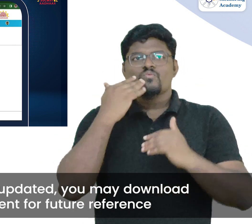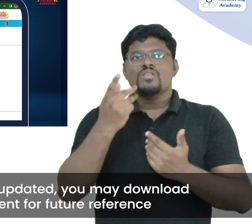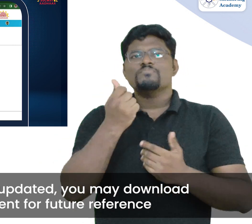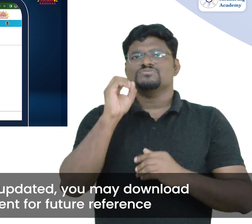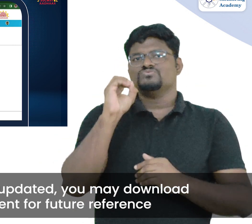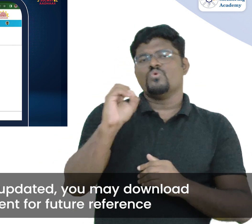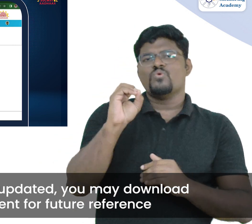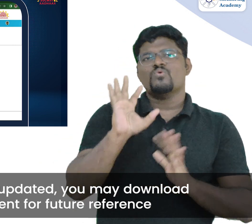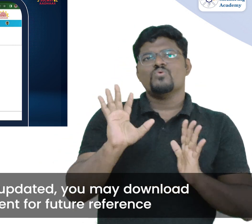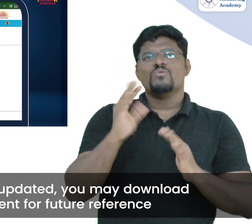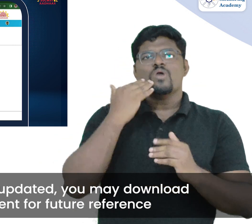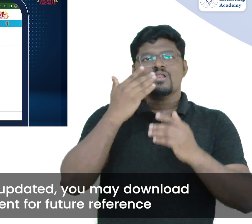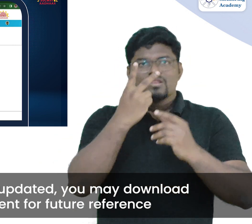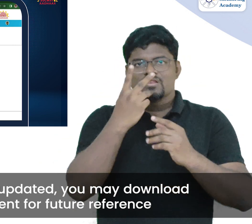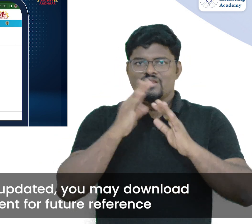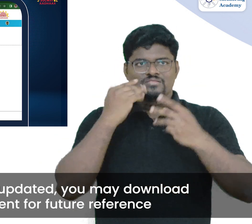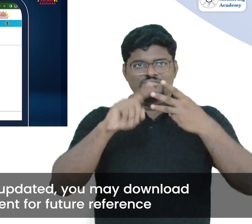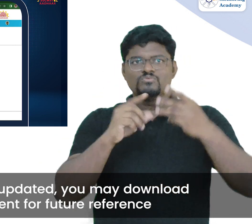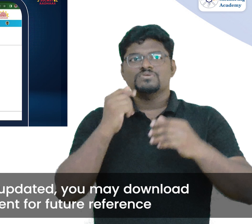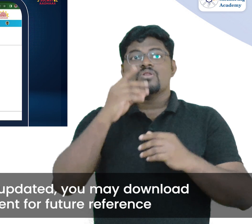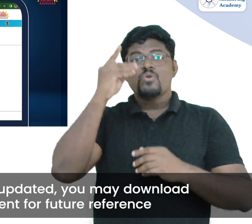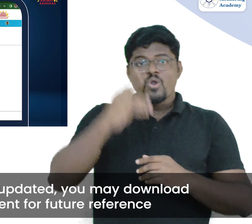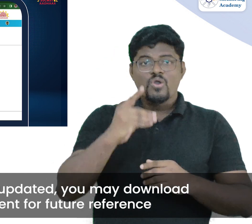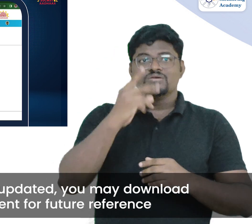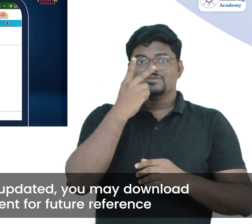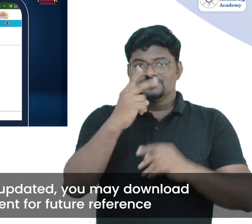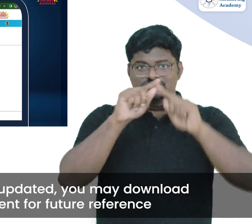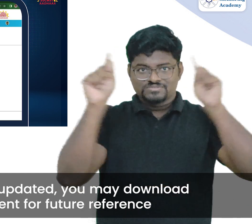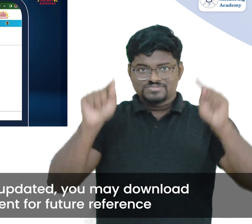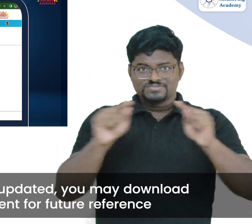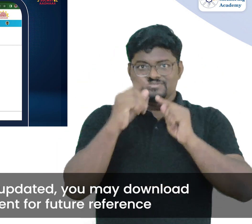You may download acknowledgement for future reference.